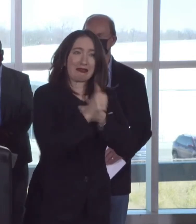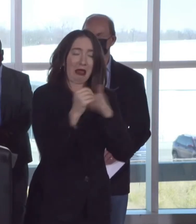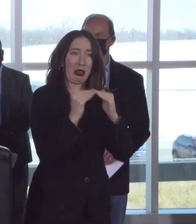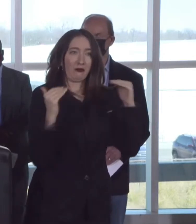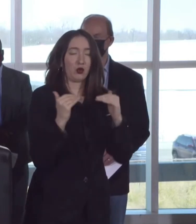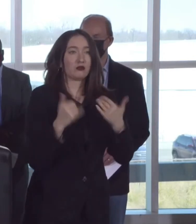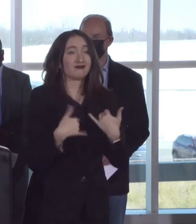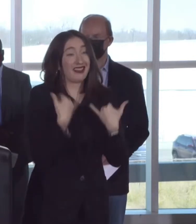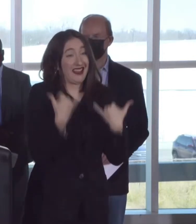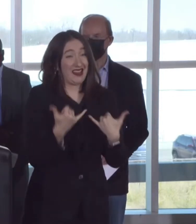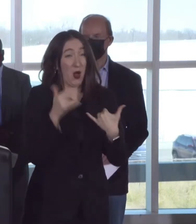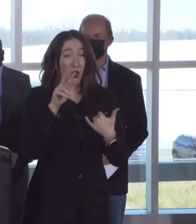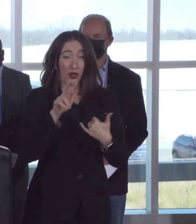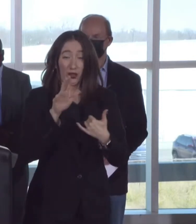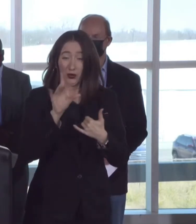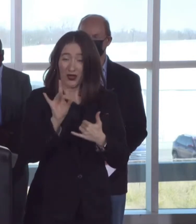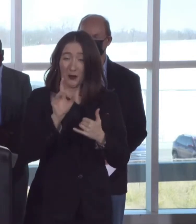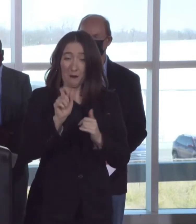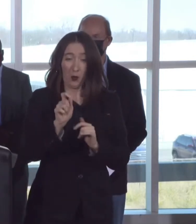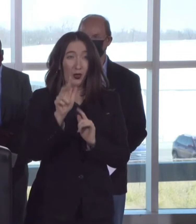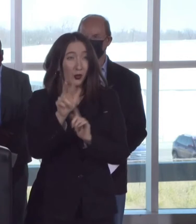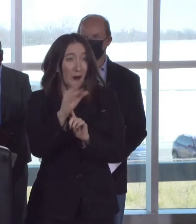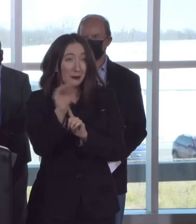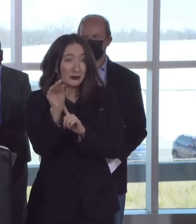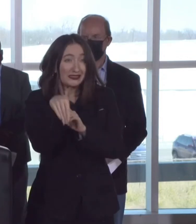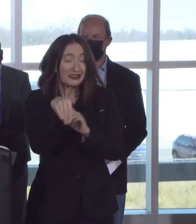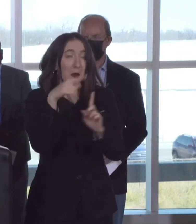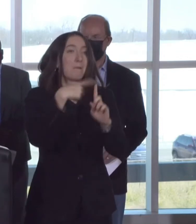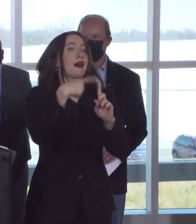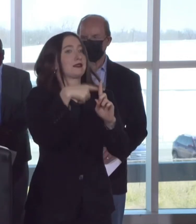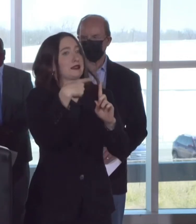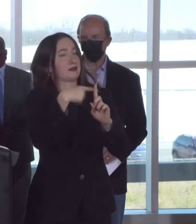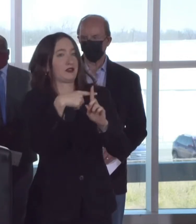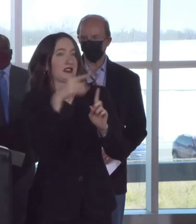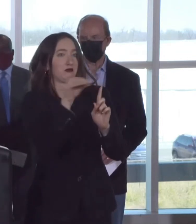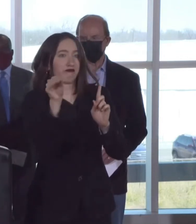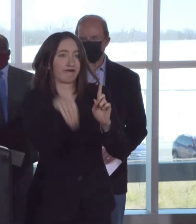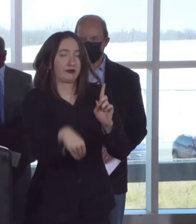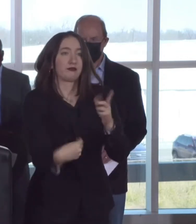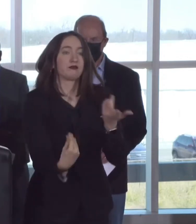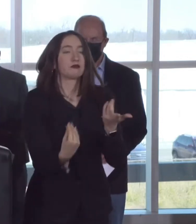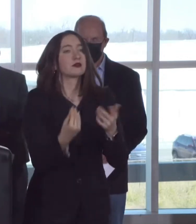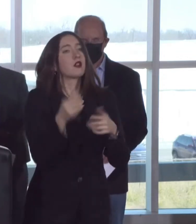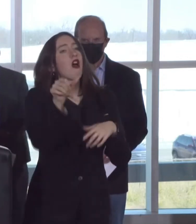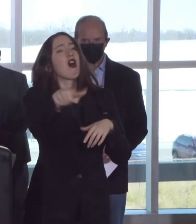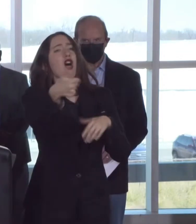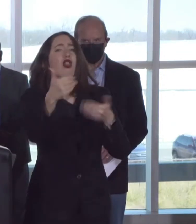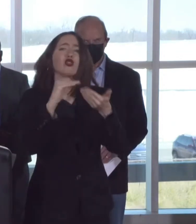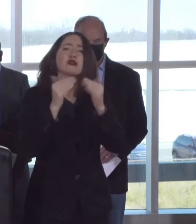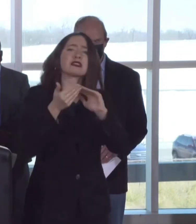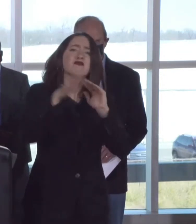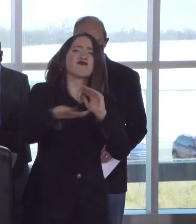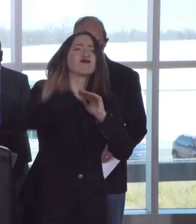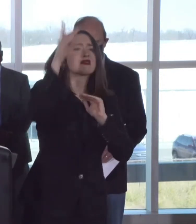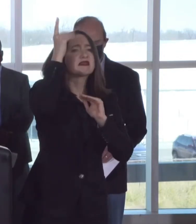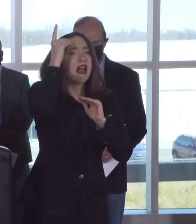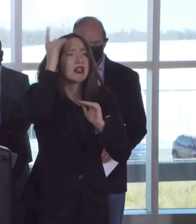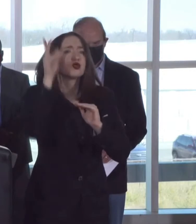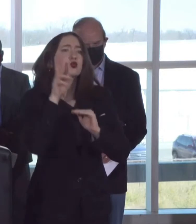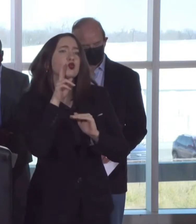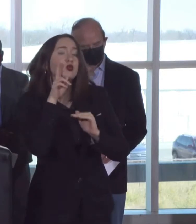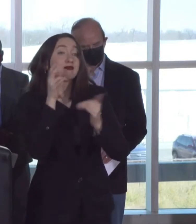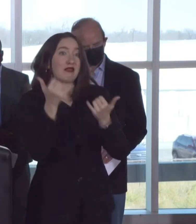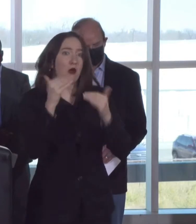increased this week to 38.3%. We've seen positivity rates in major metros of the state of Texas over